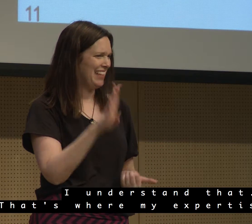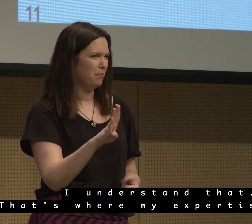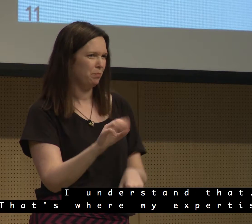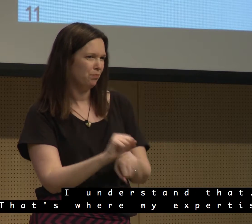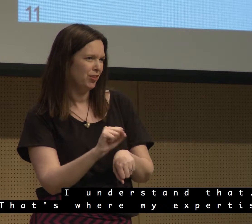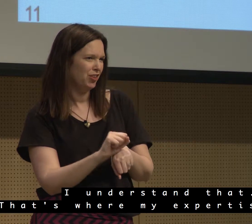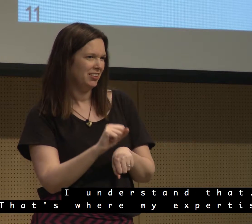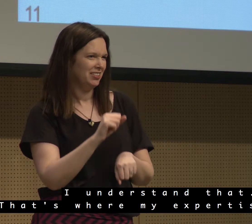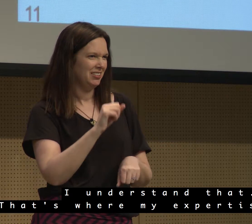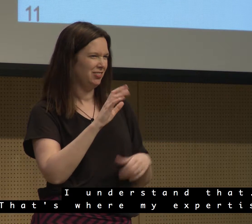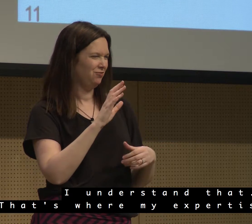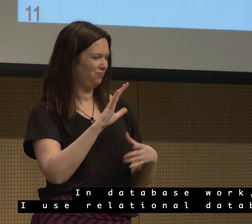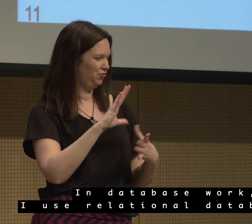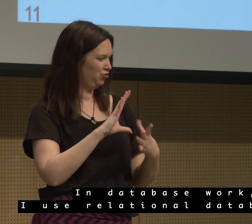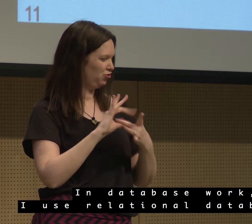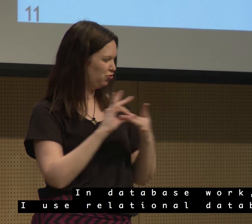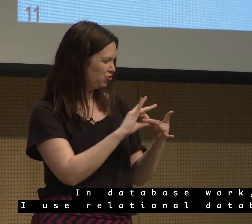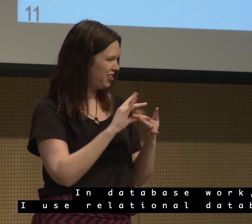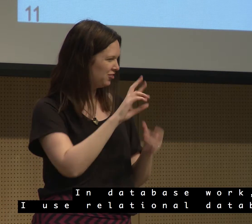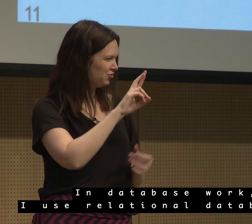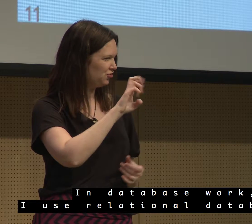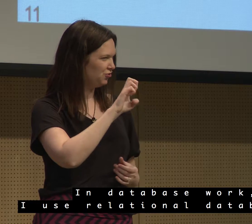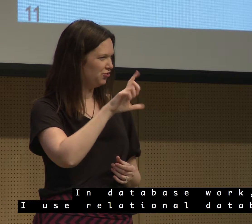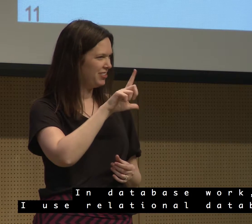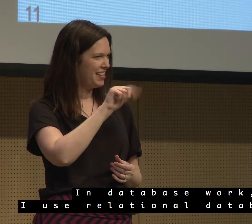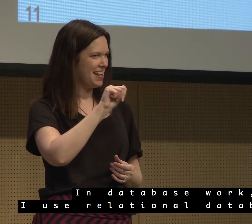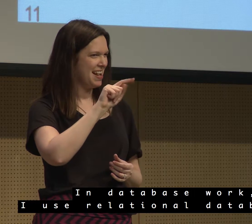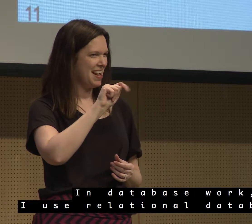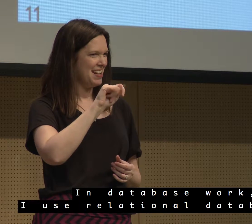expertise lies. In database work,